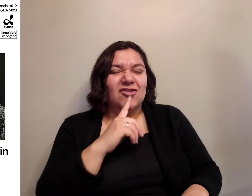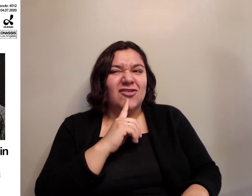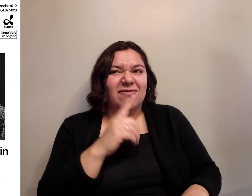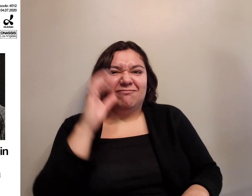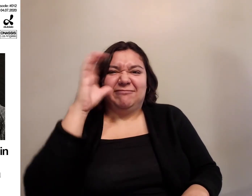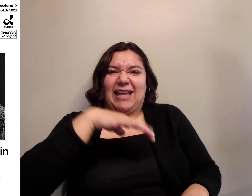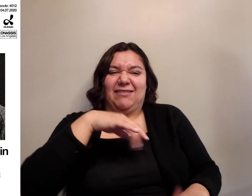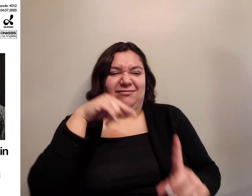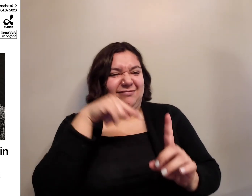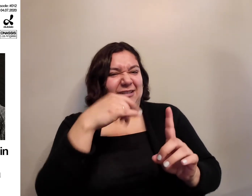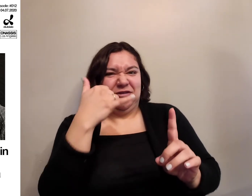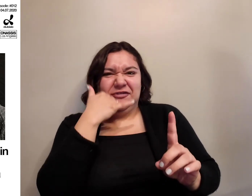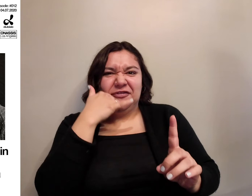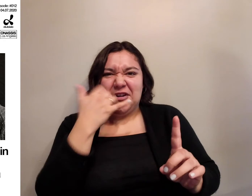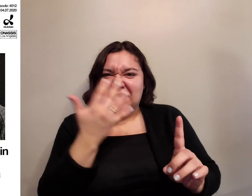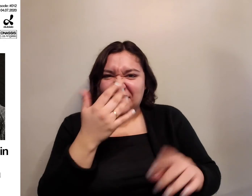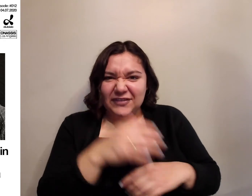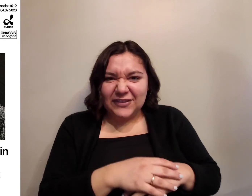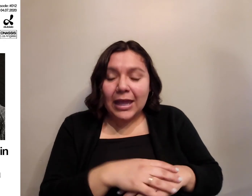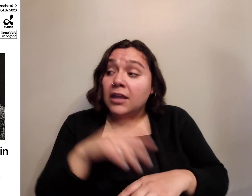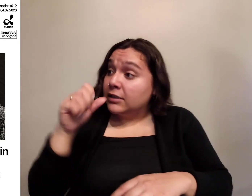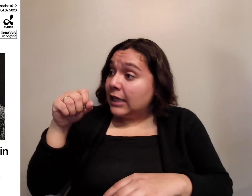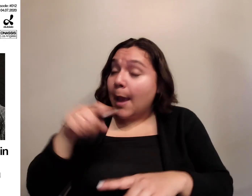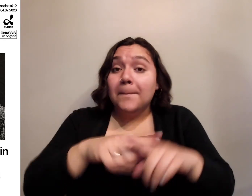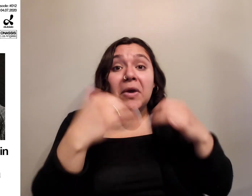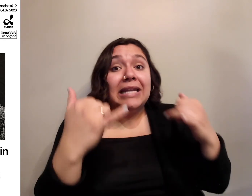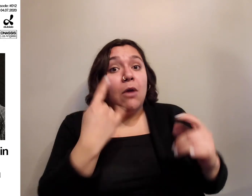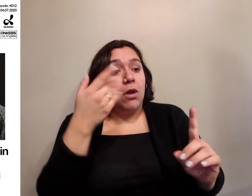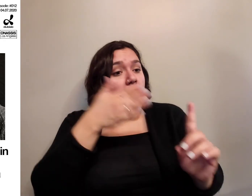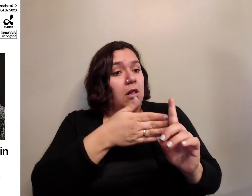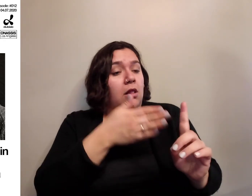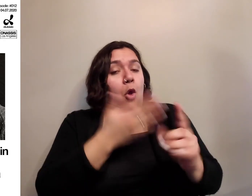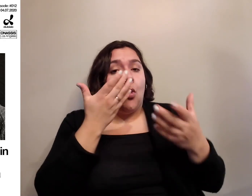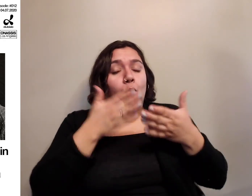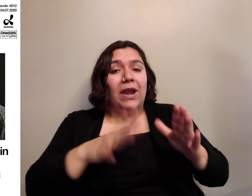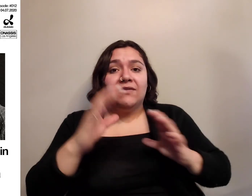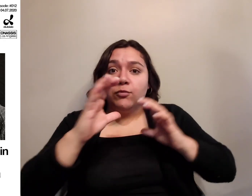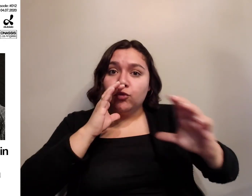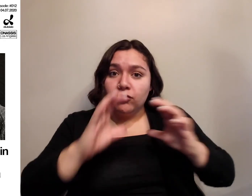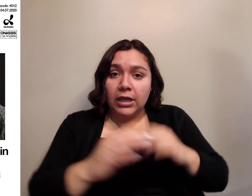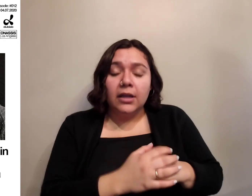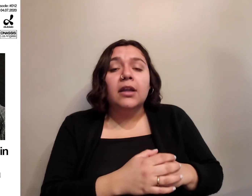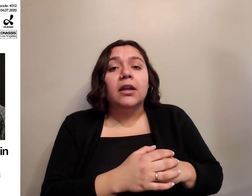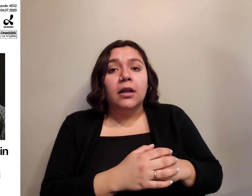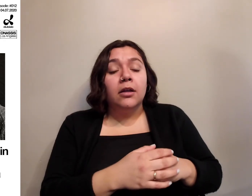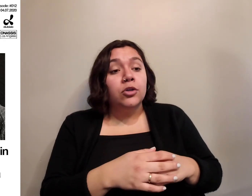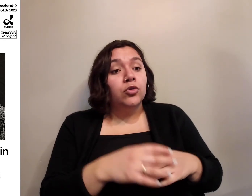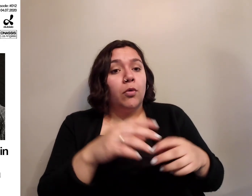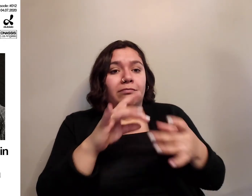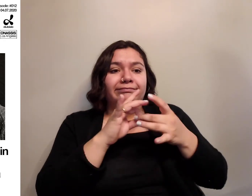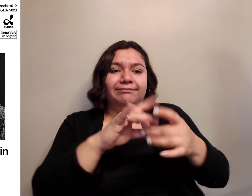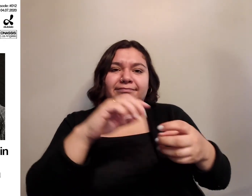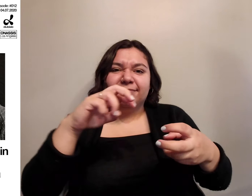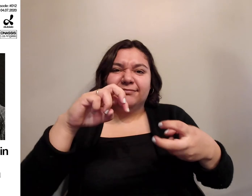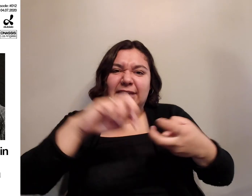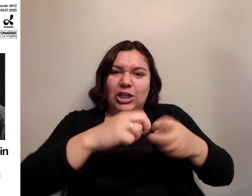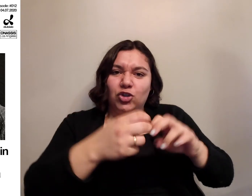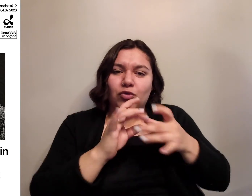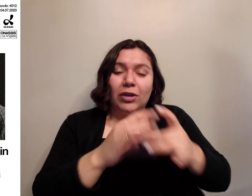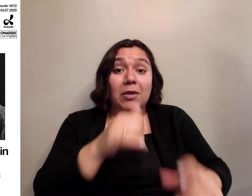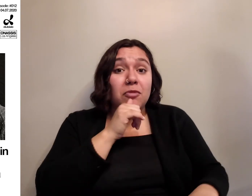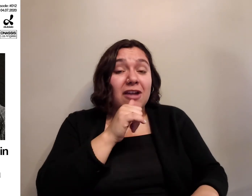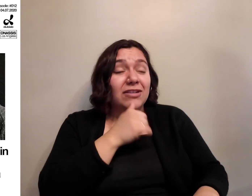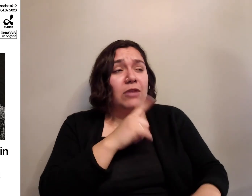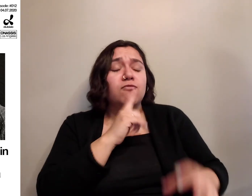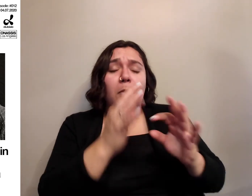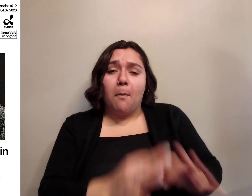exotic, has become one of our main modes of communication. Issues of privacy are so important. I wish I had